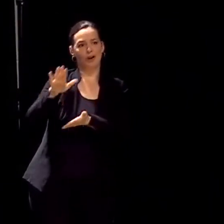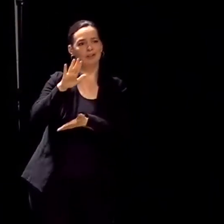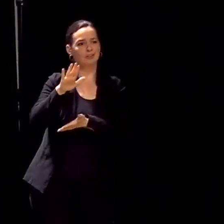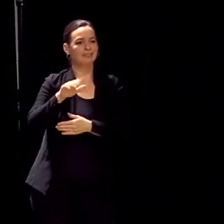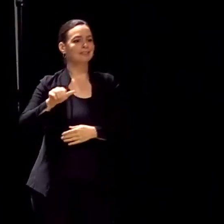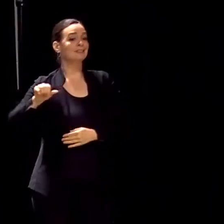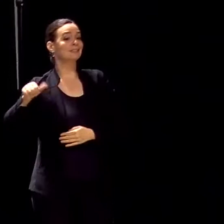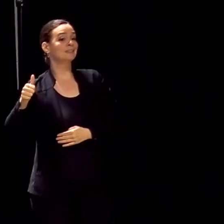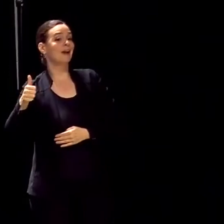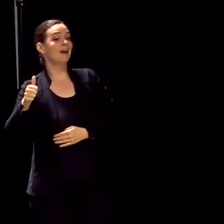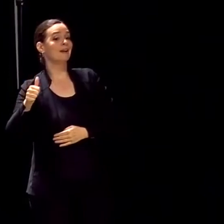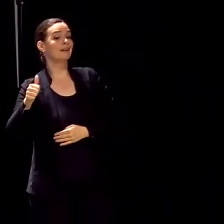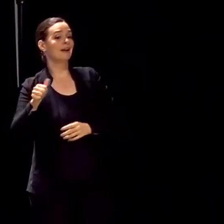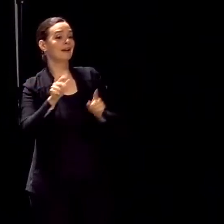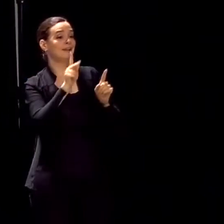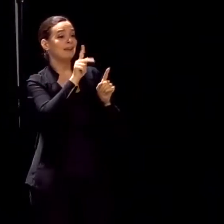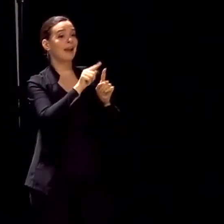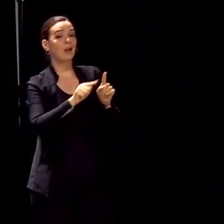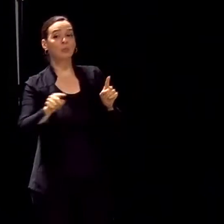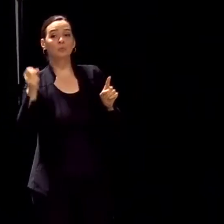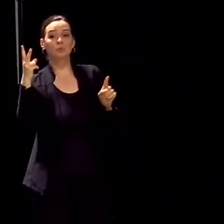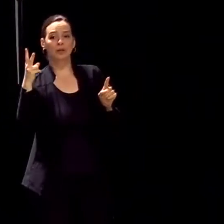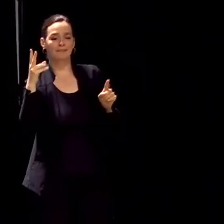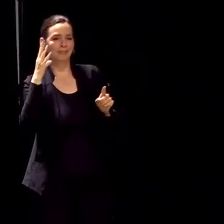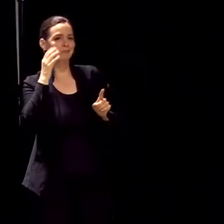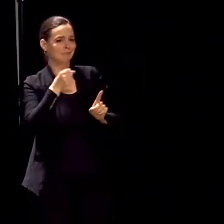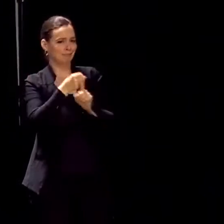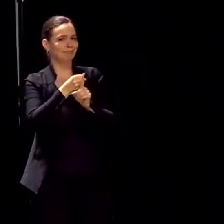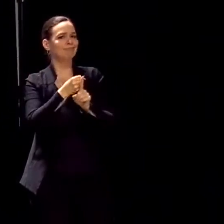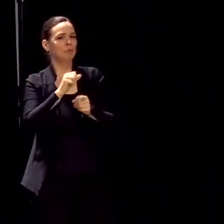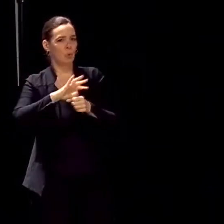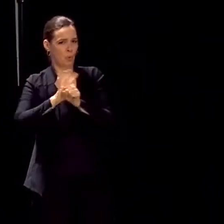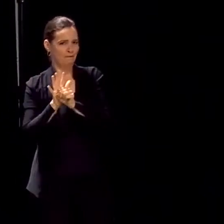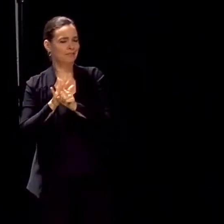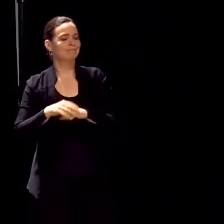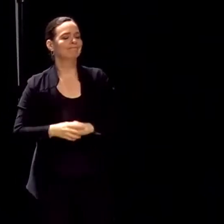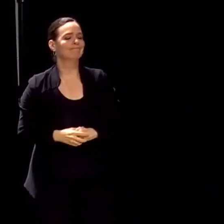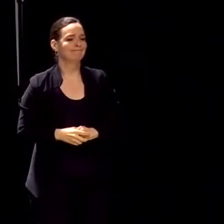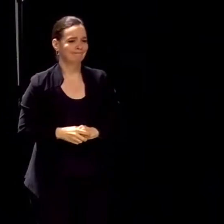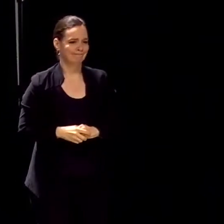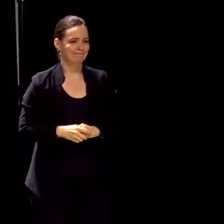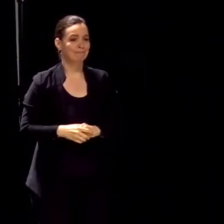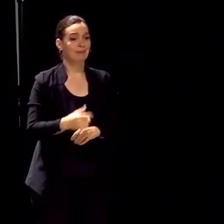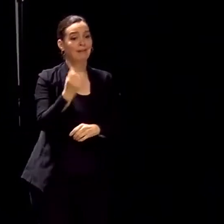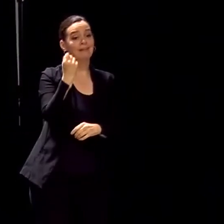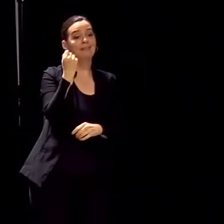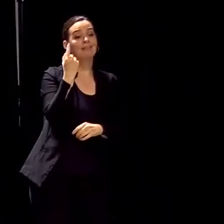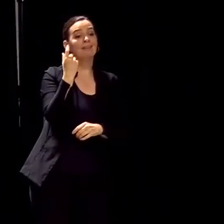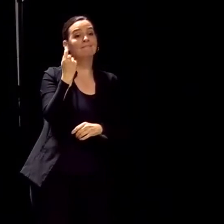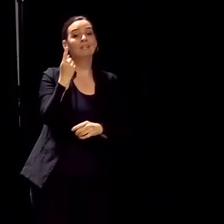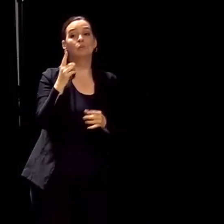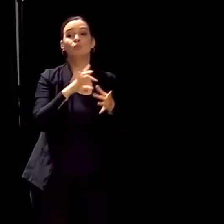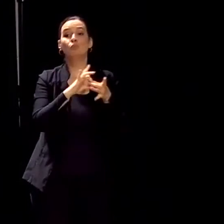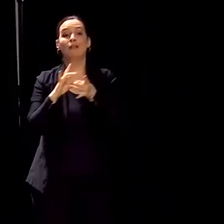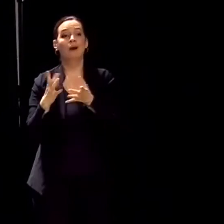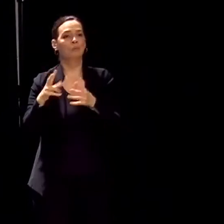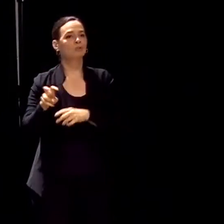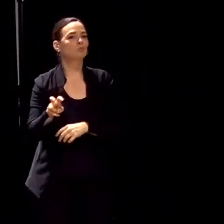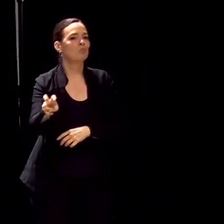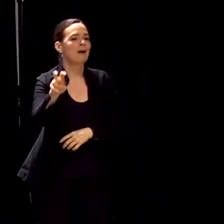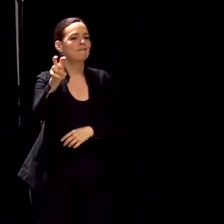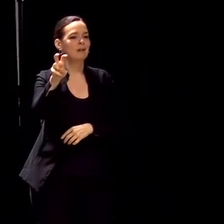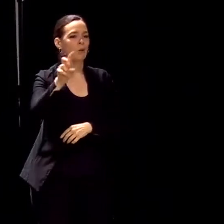12. We have 11 cases that are travel related, Florida,